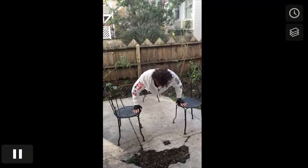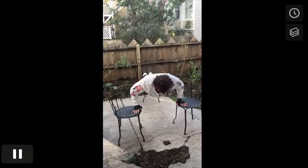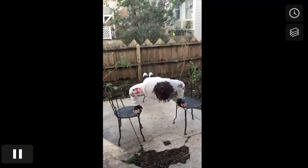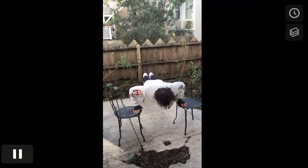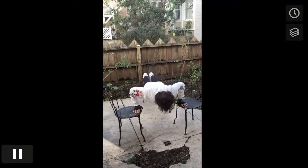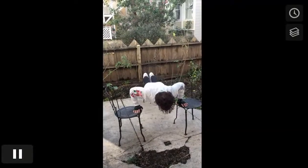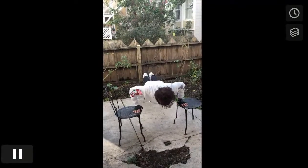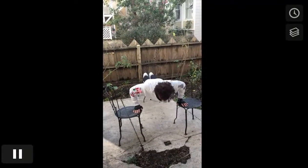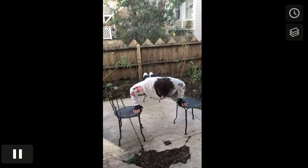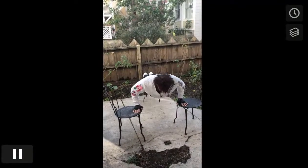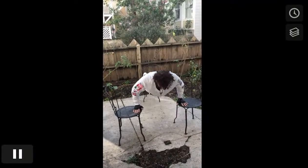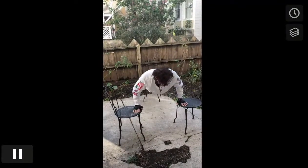Wow.